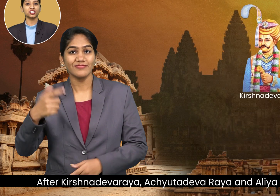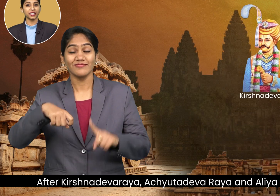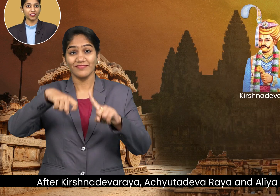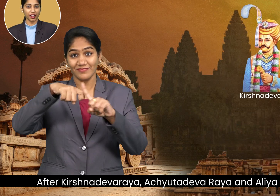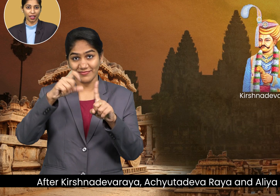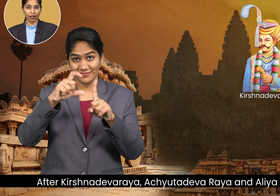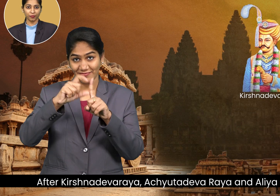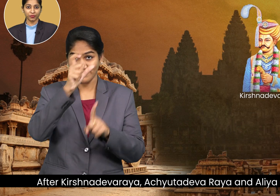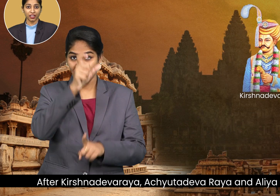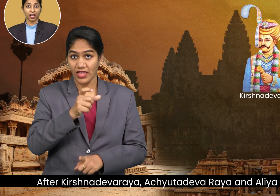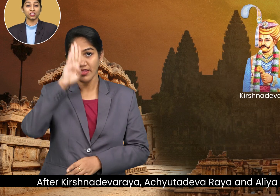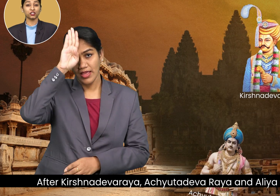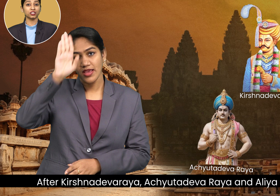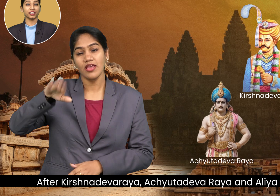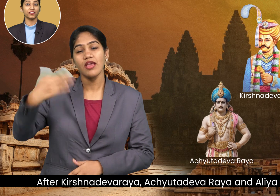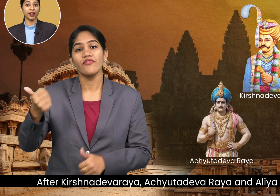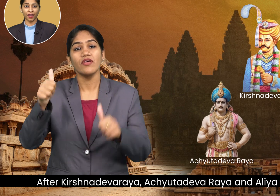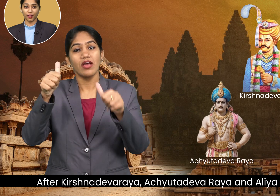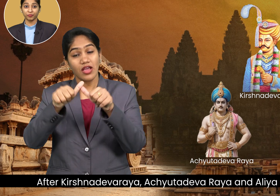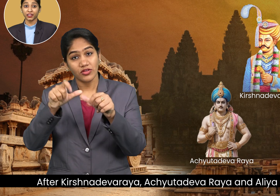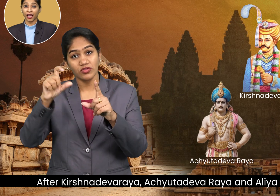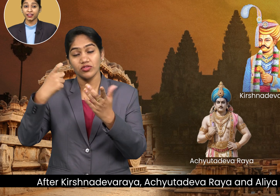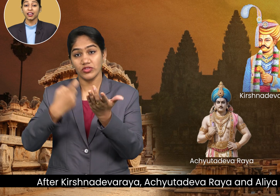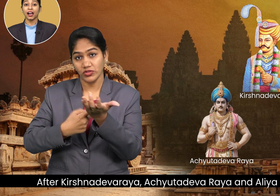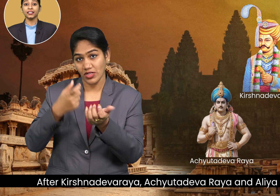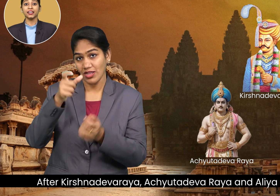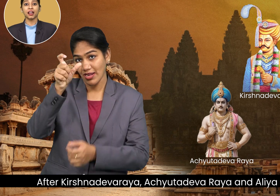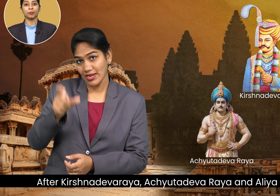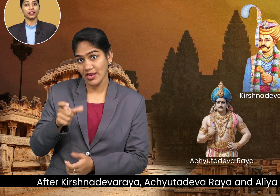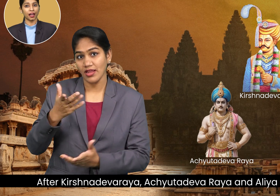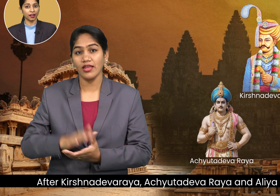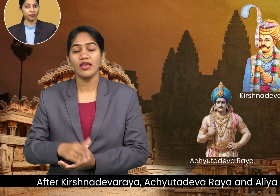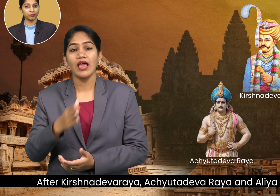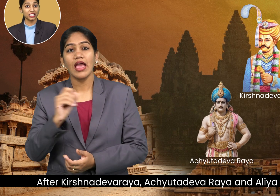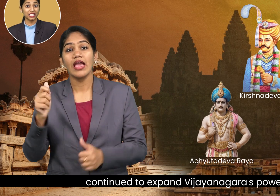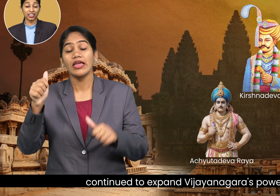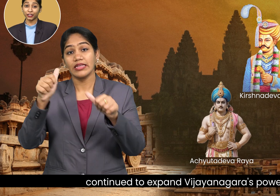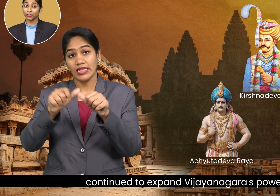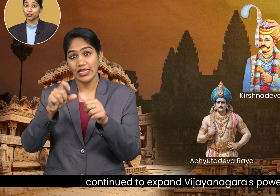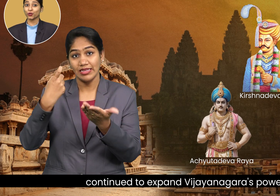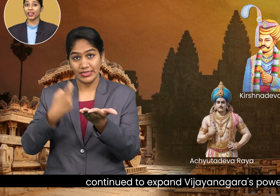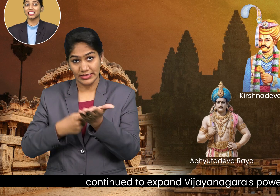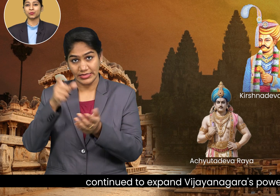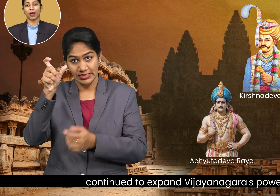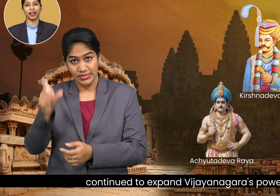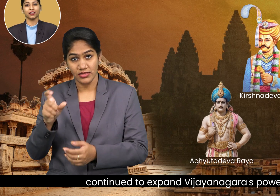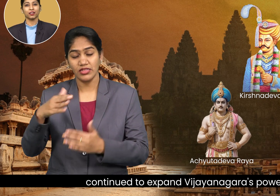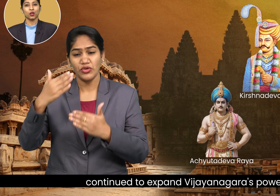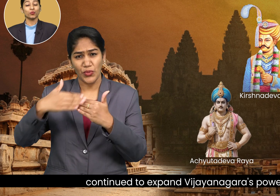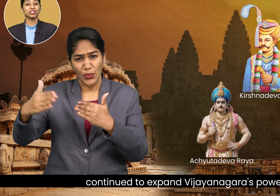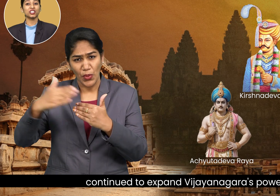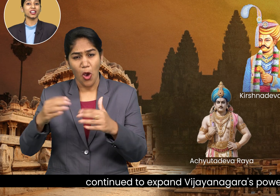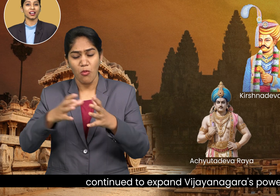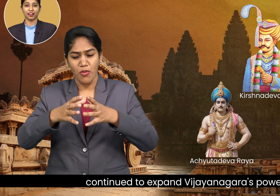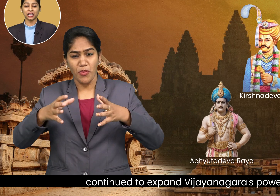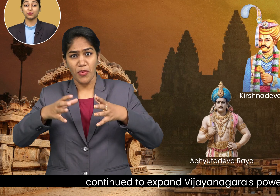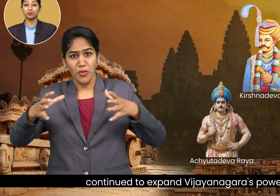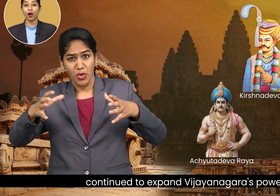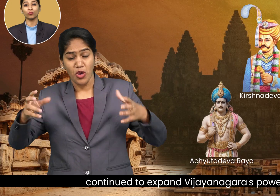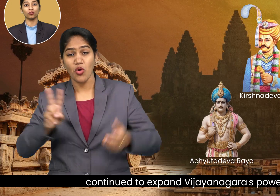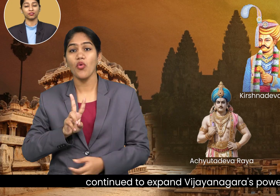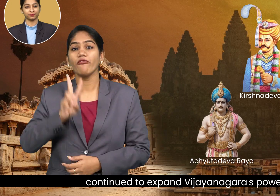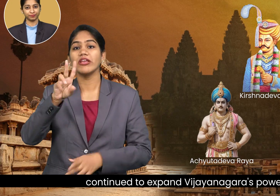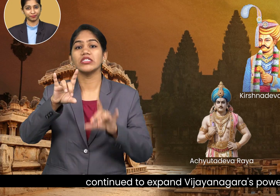After Krishnadeva Raya, Achyutadeva Raya and Aliya Rama Raya continued to expand